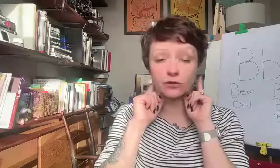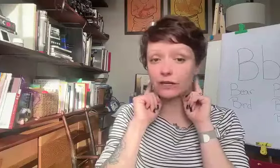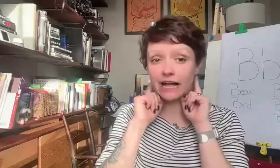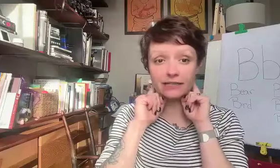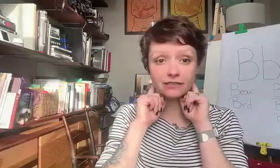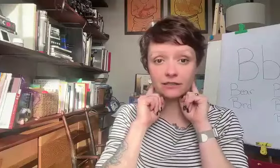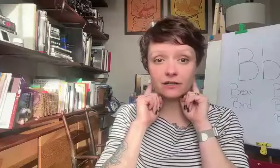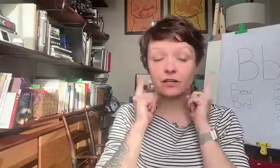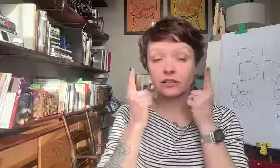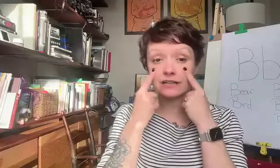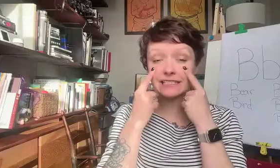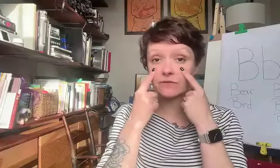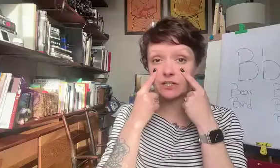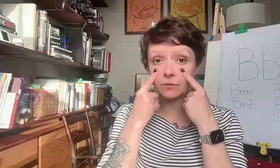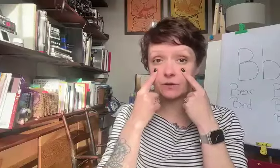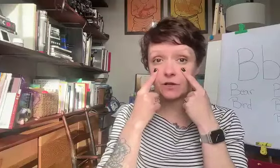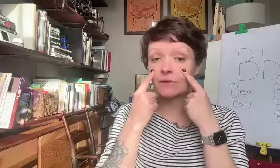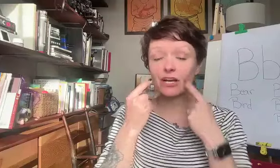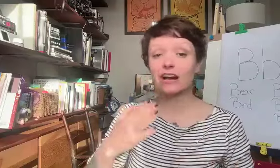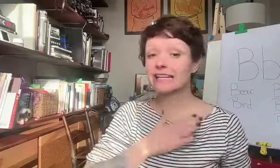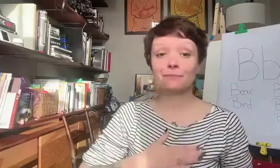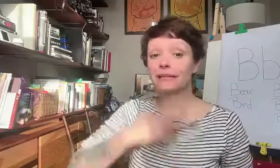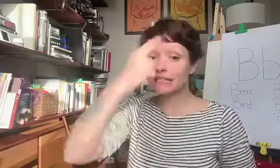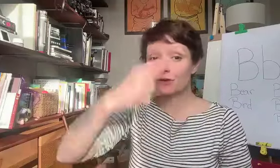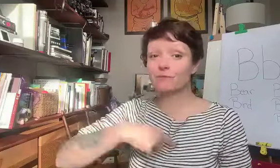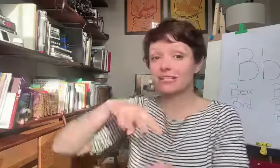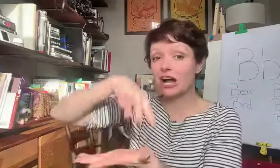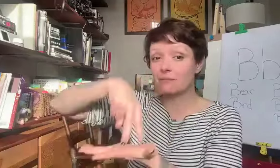auditory class, your class is a visual. Because you're not saying, please for me, jump.